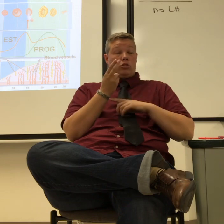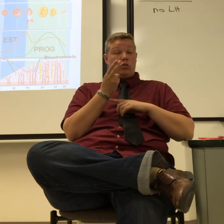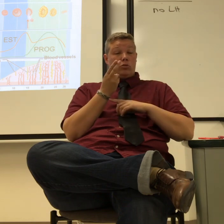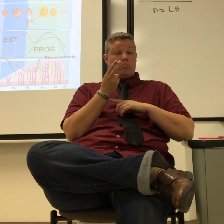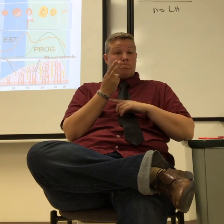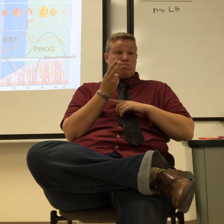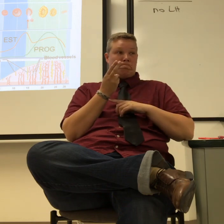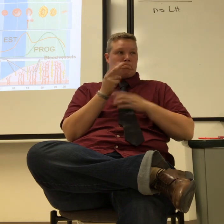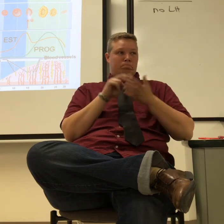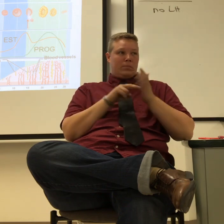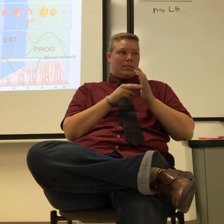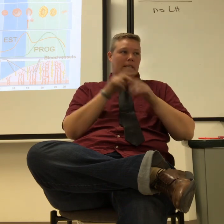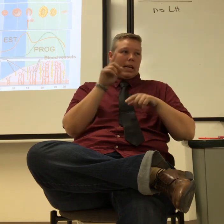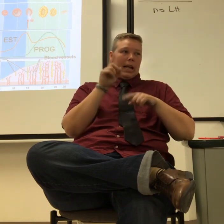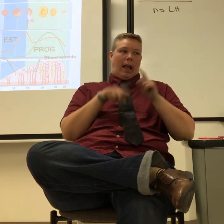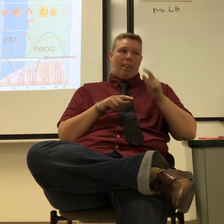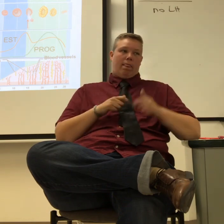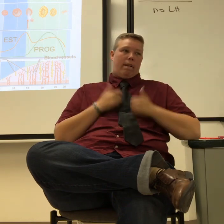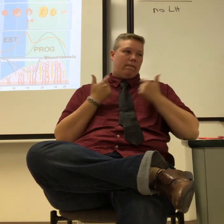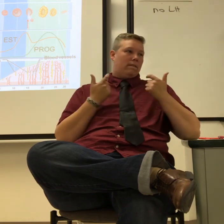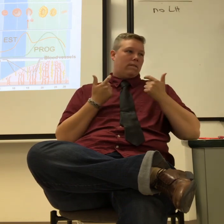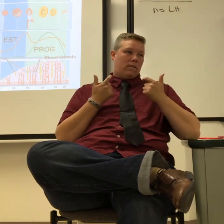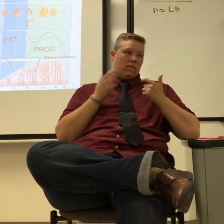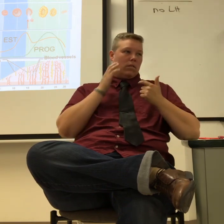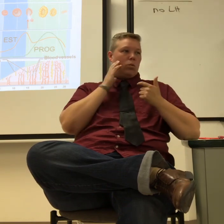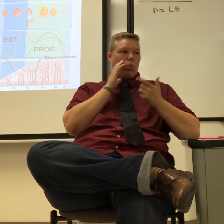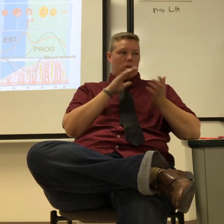it can't live, it'll die.